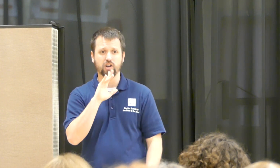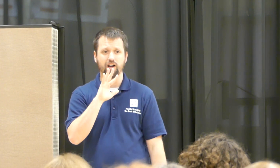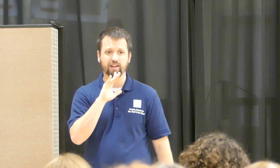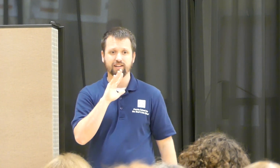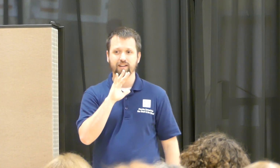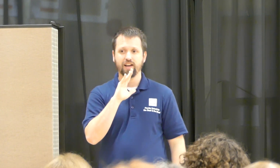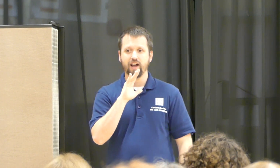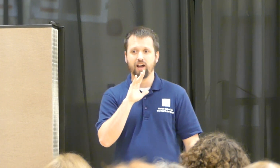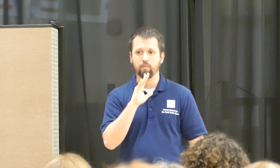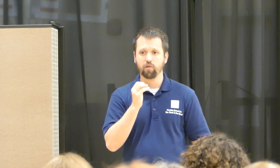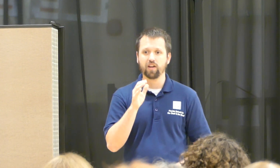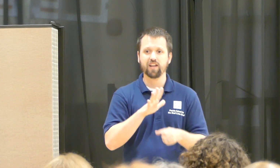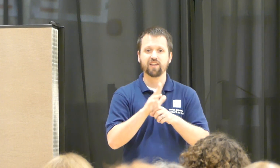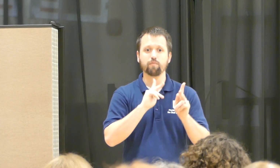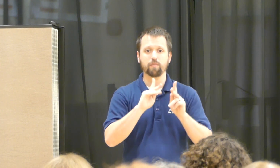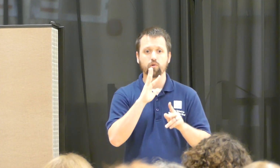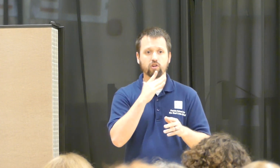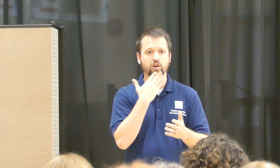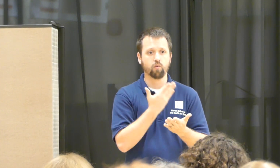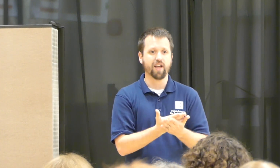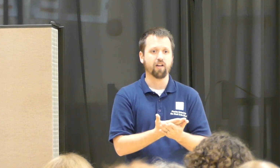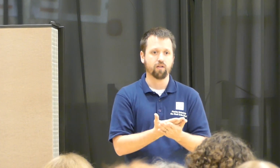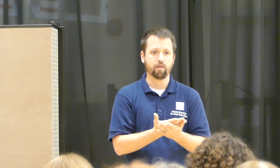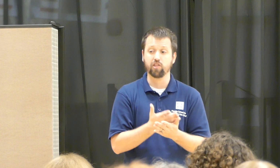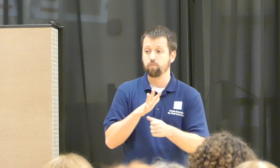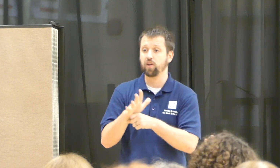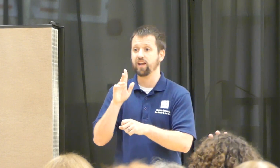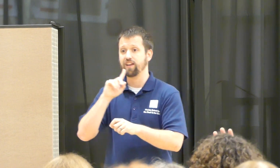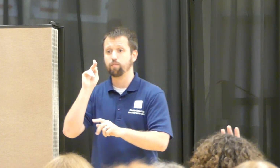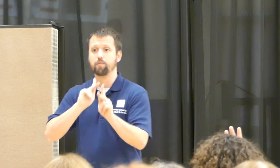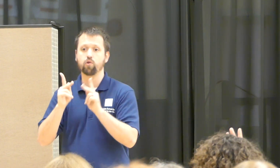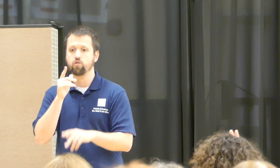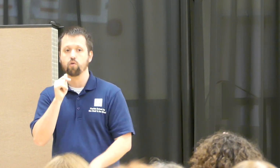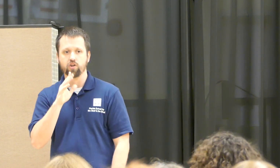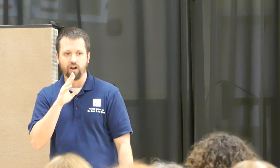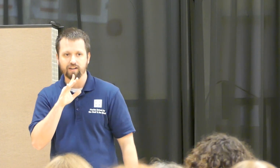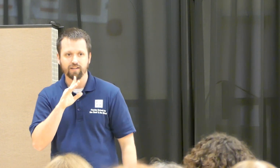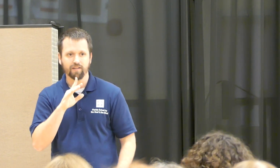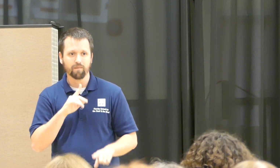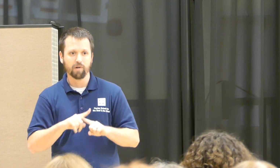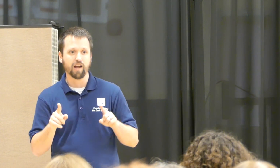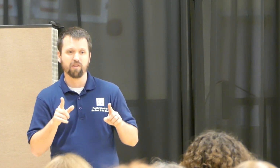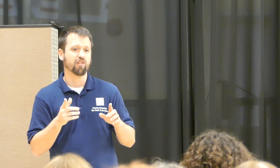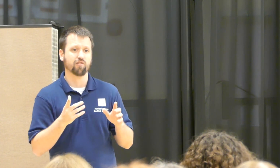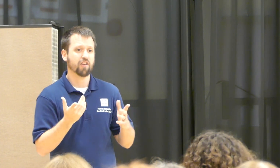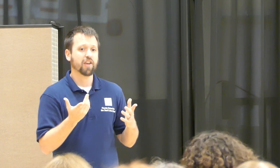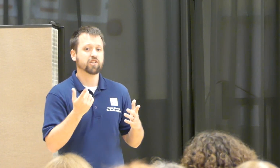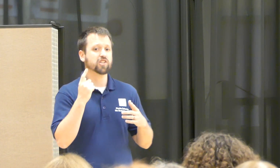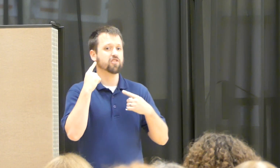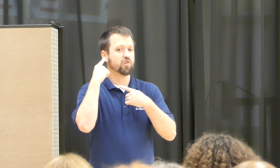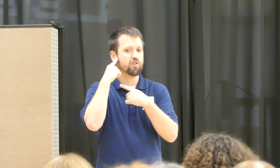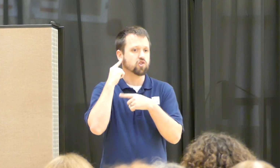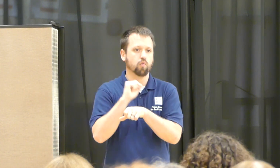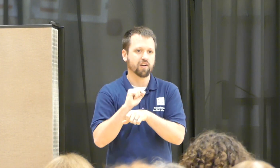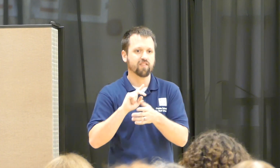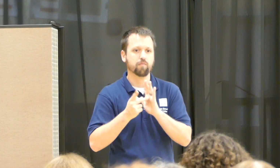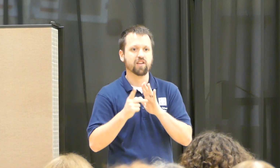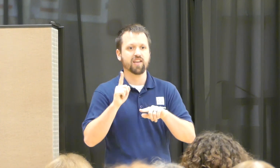talk. Plenty of deaf people who talk well. I mean, there's plenty of deaf people who don't talk. But I mean, just because your ears don't work doesn't mean you can't